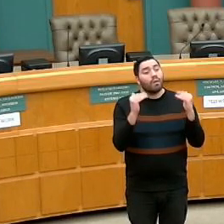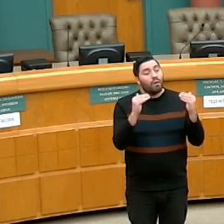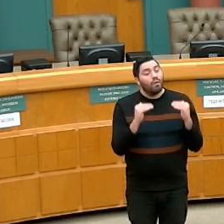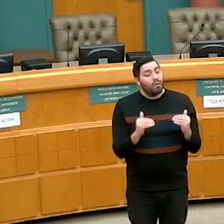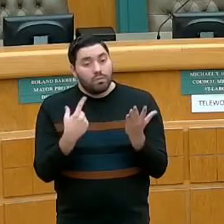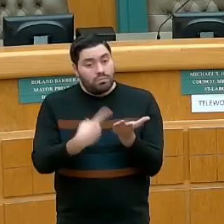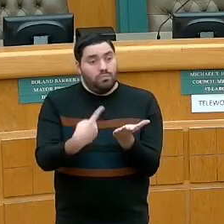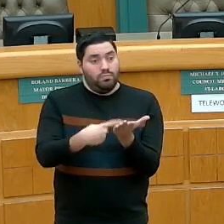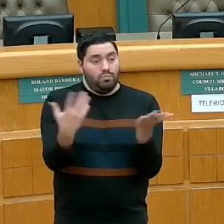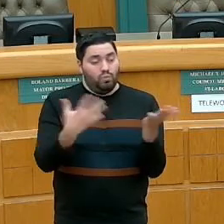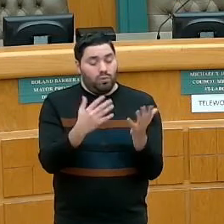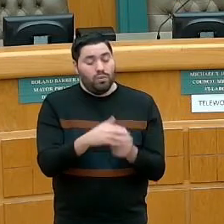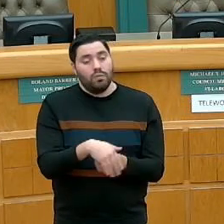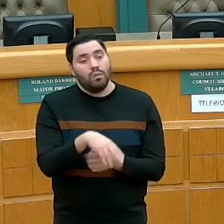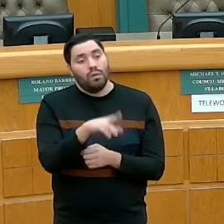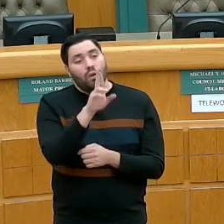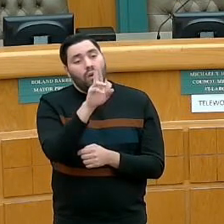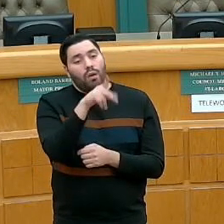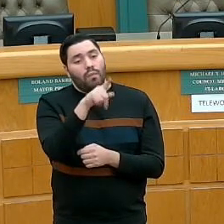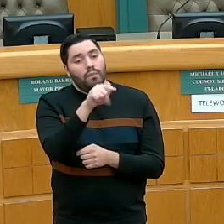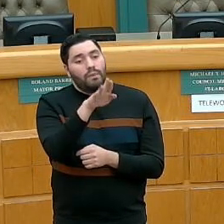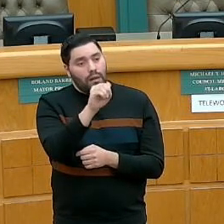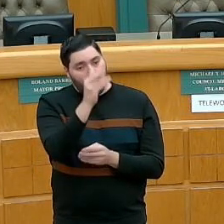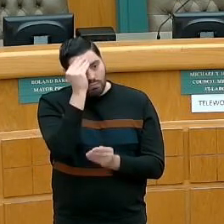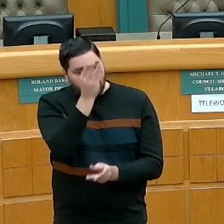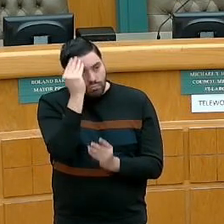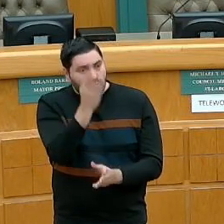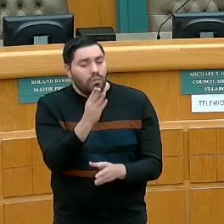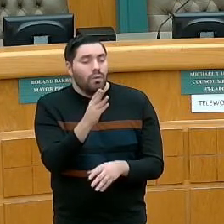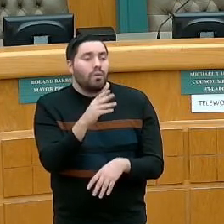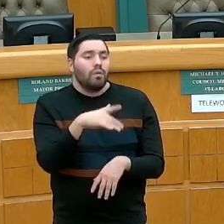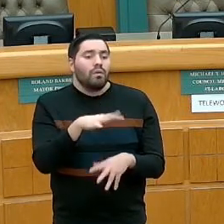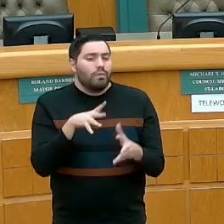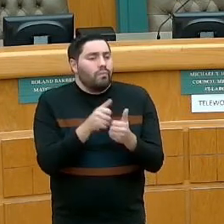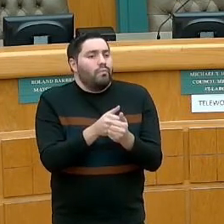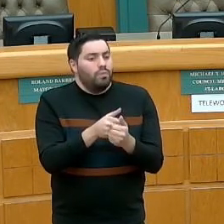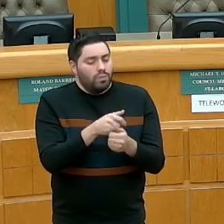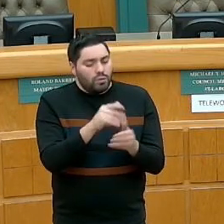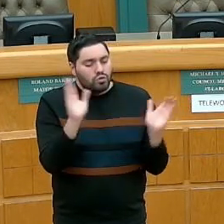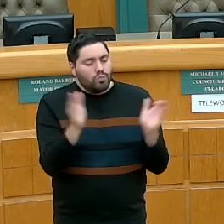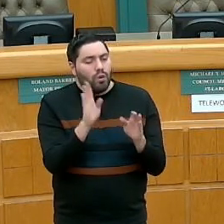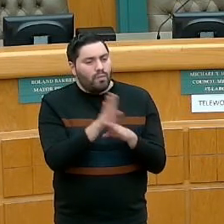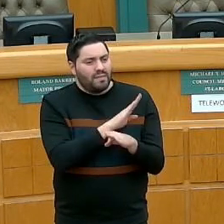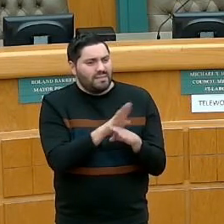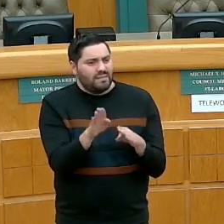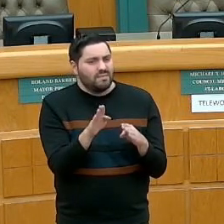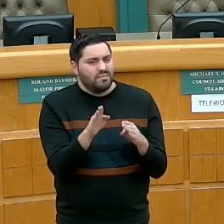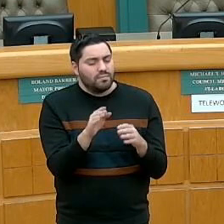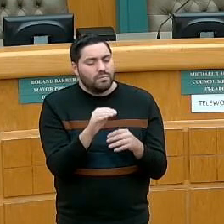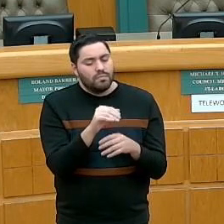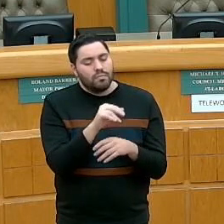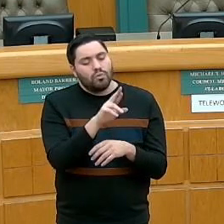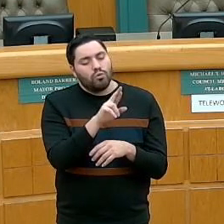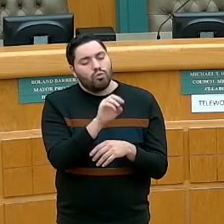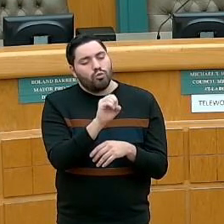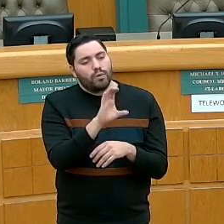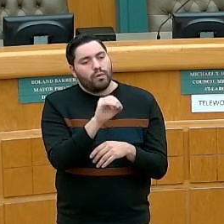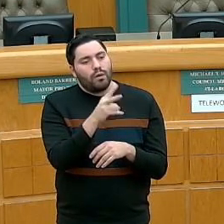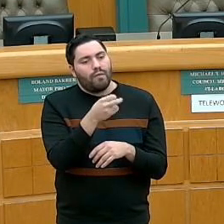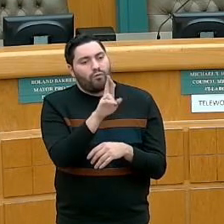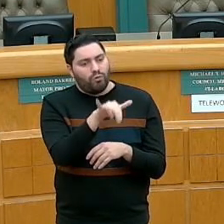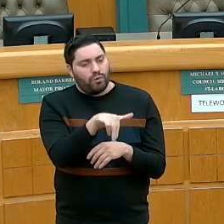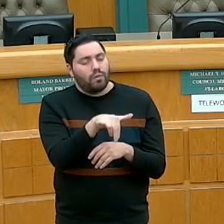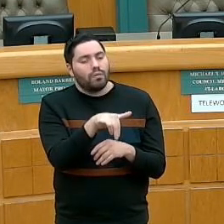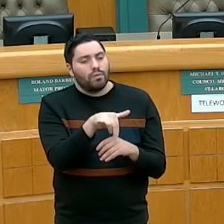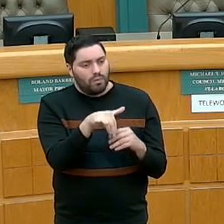an update on our small business recovery program that we're working on to present to City Council